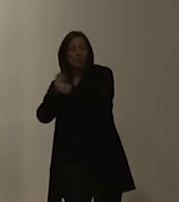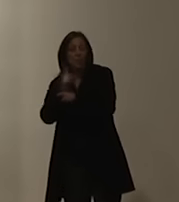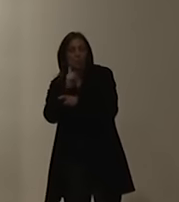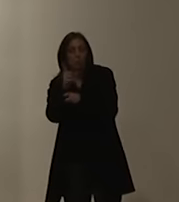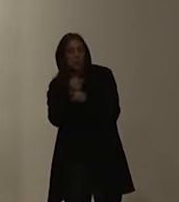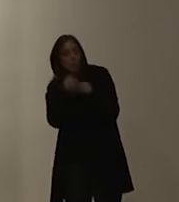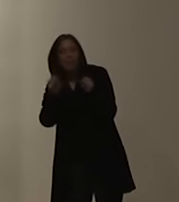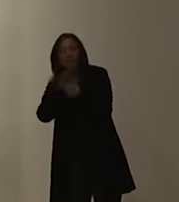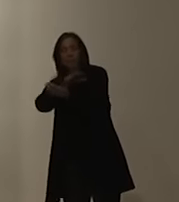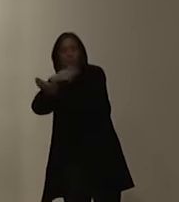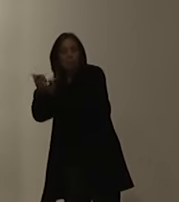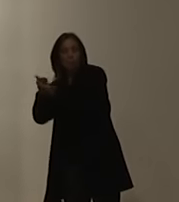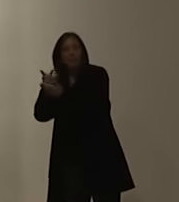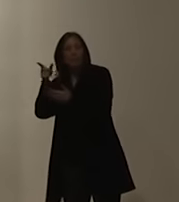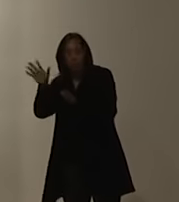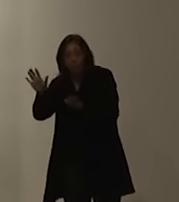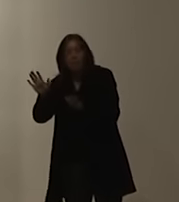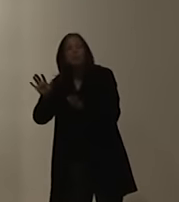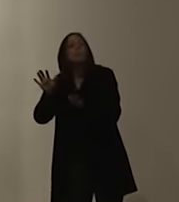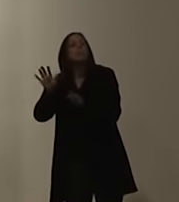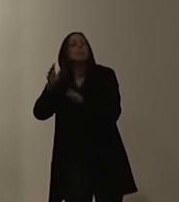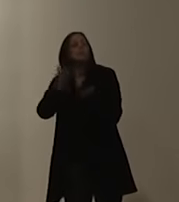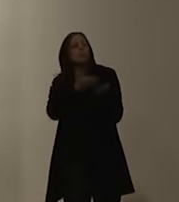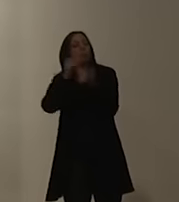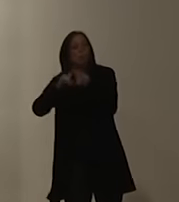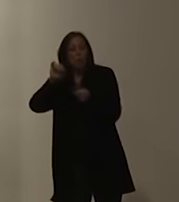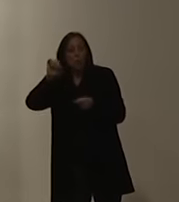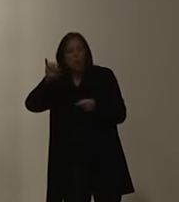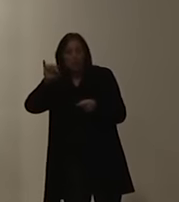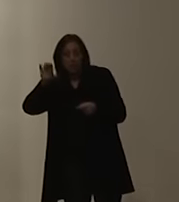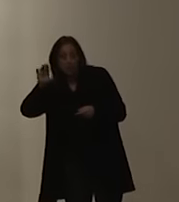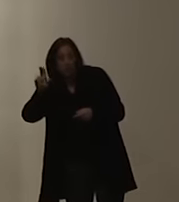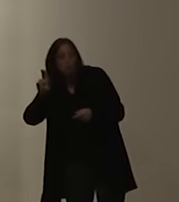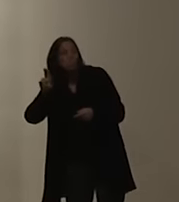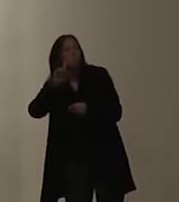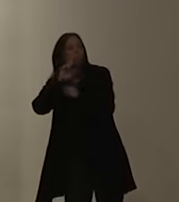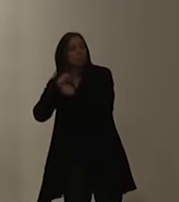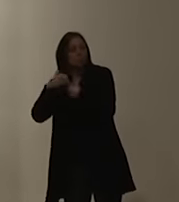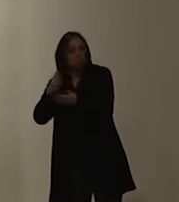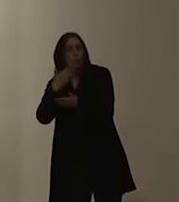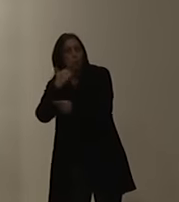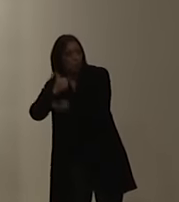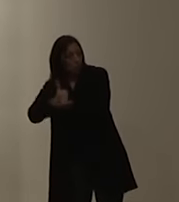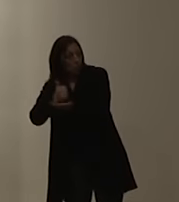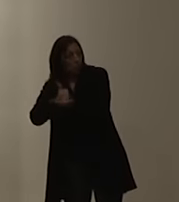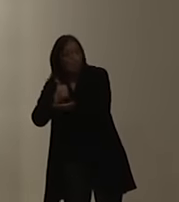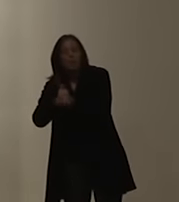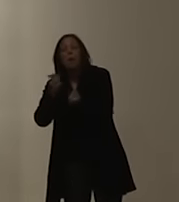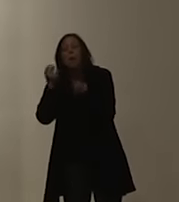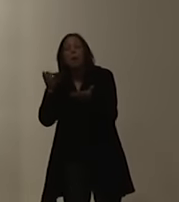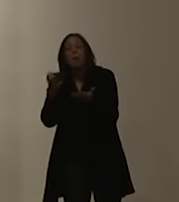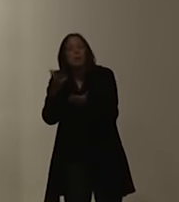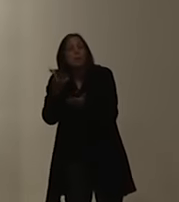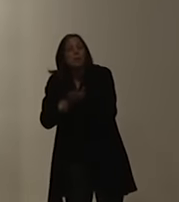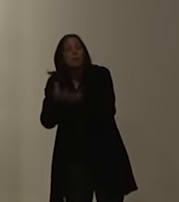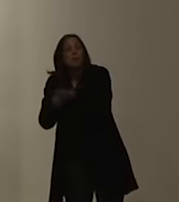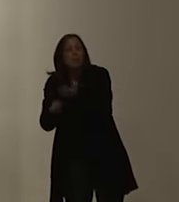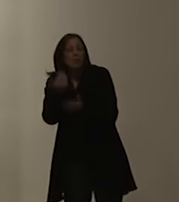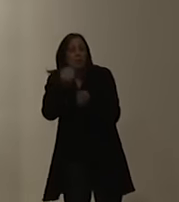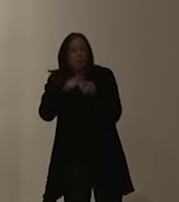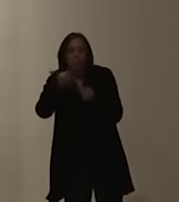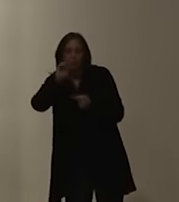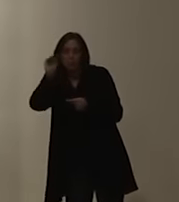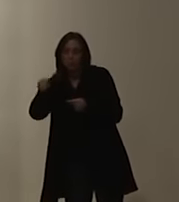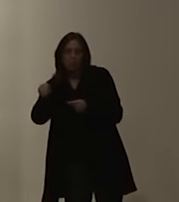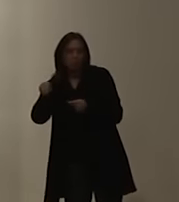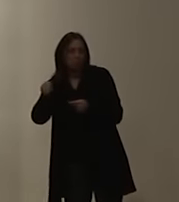Ebola treatment could be delivered, the case fatality rate was probably 15 to 20%, depending on age. But in